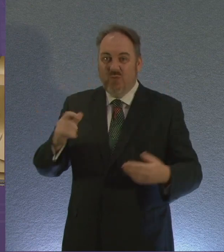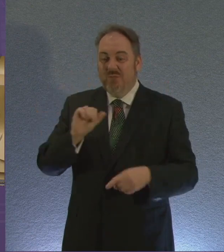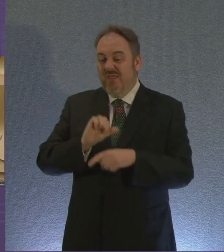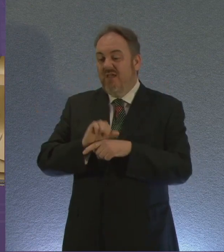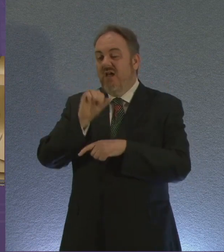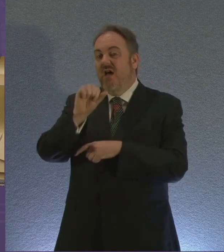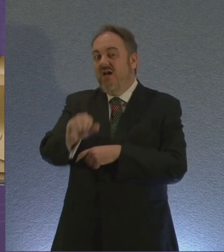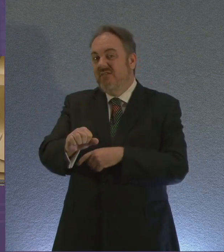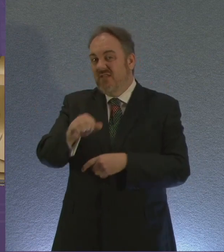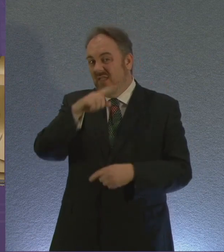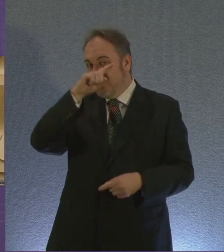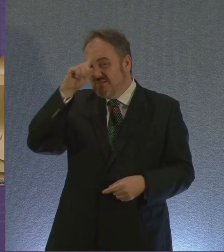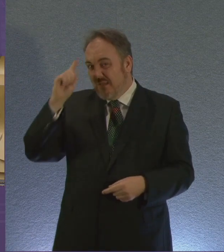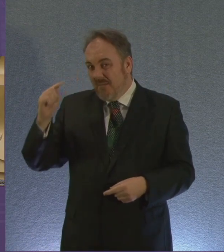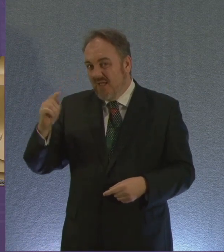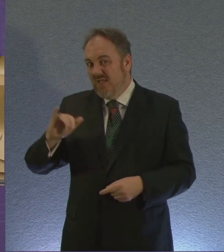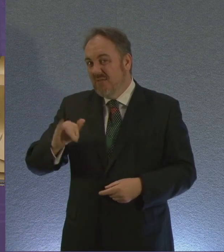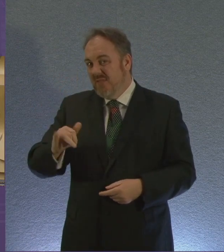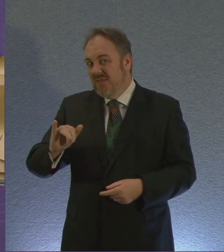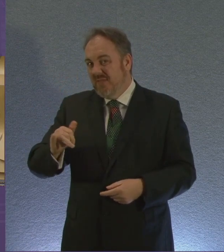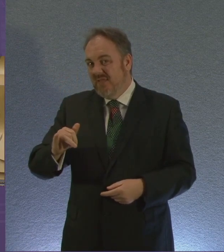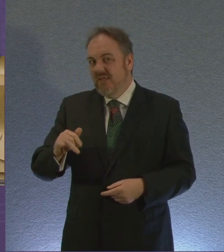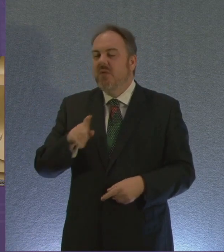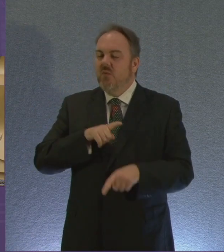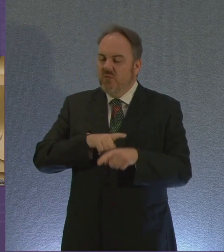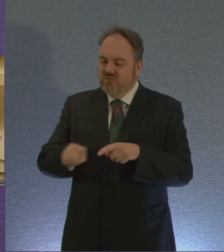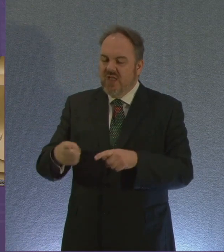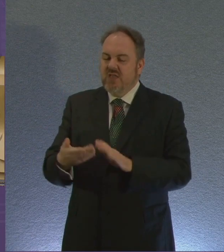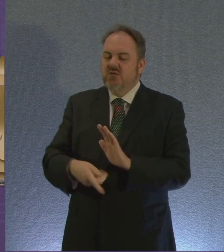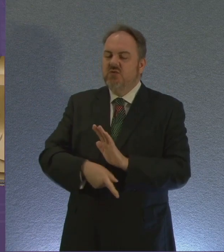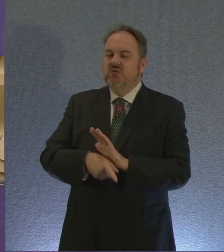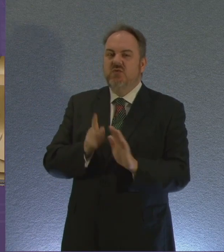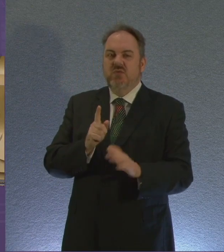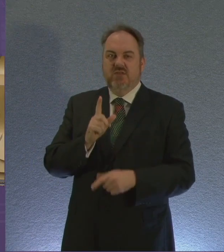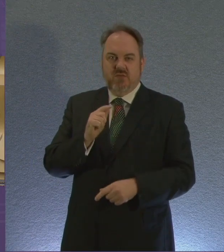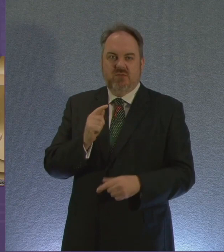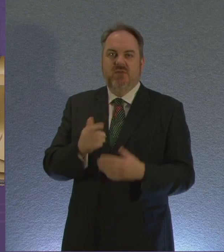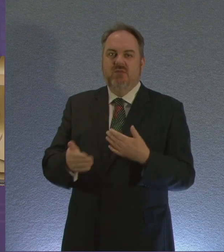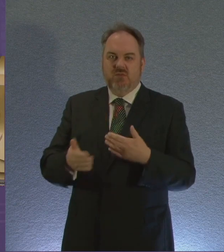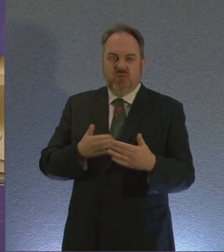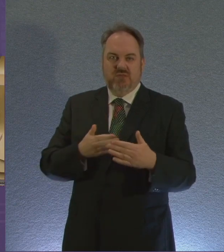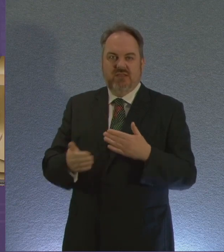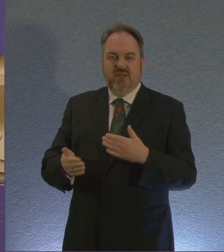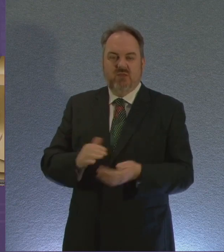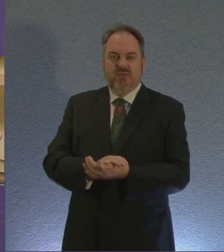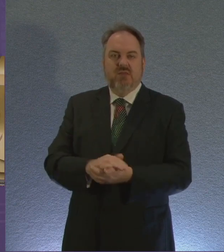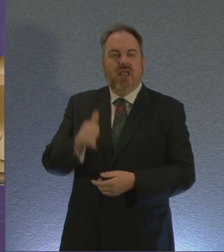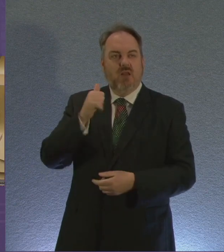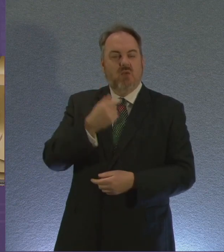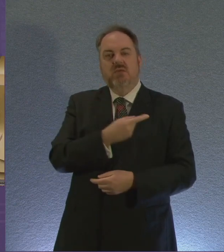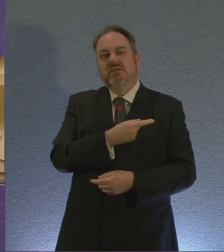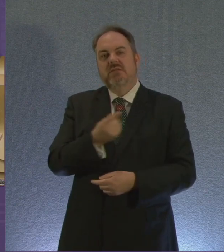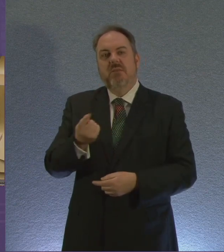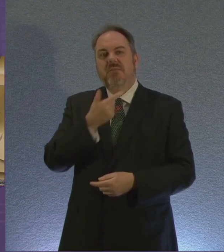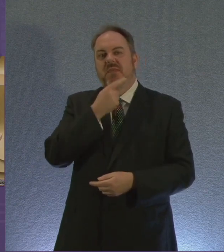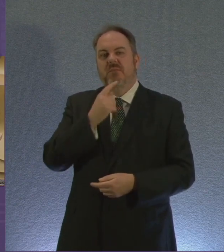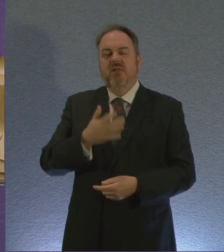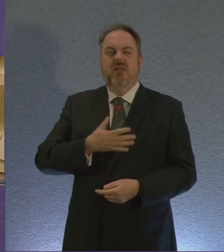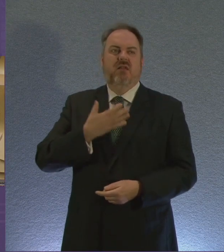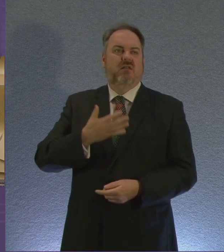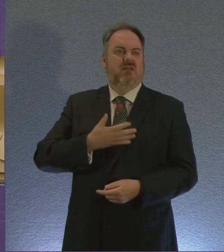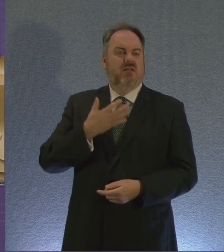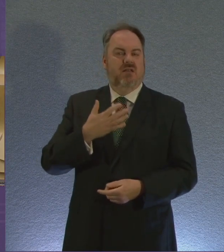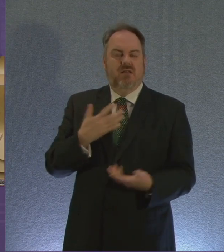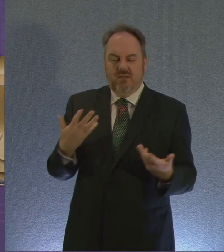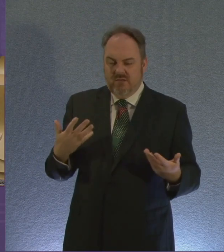so. But I will do so as soon as possible. Now, I know people will be distressed at this decision, and I